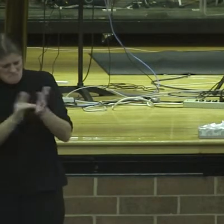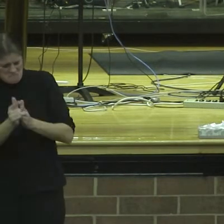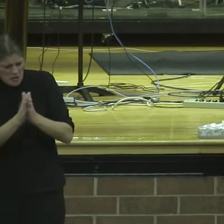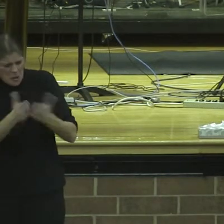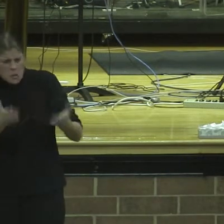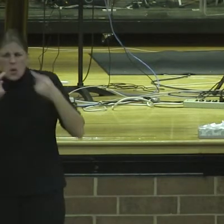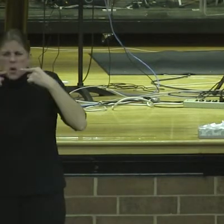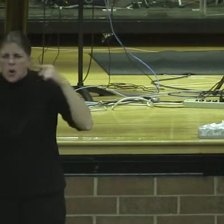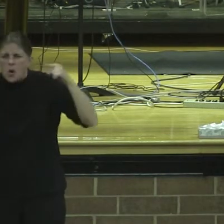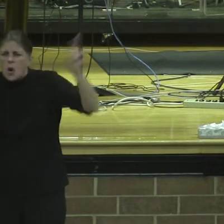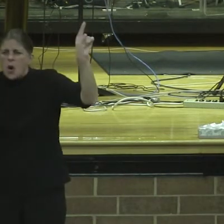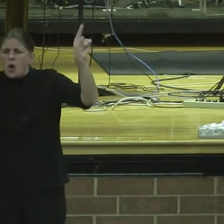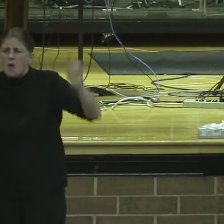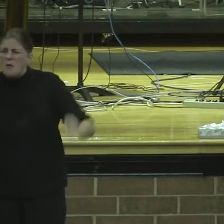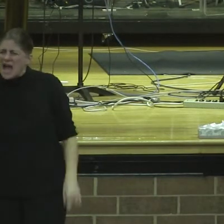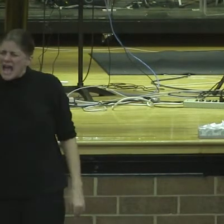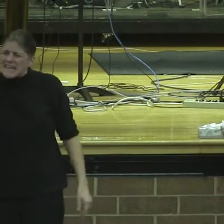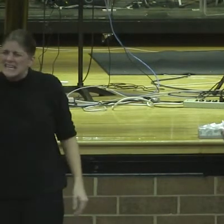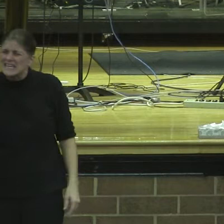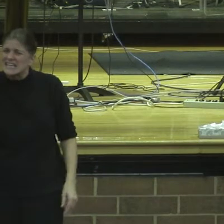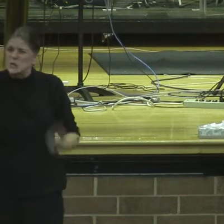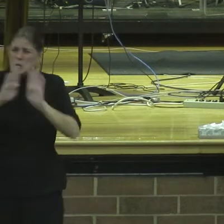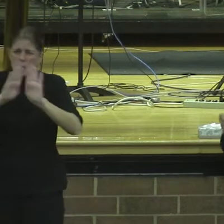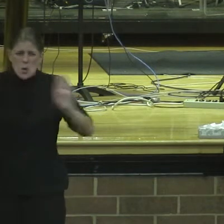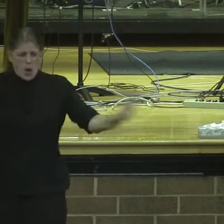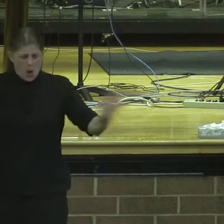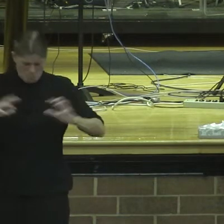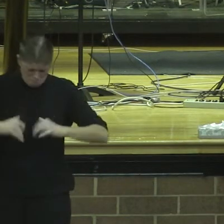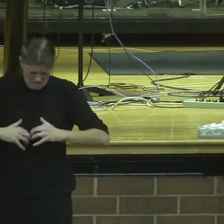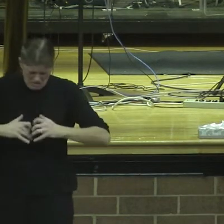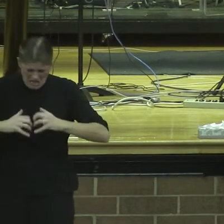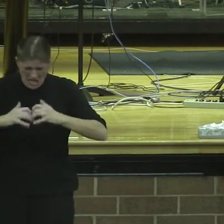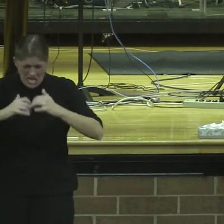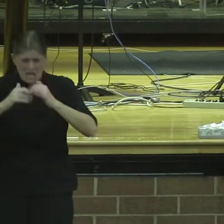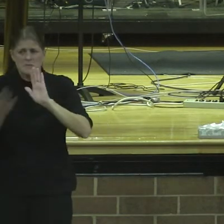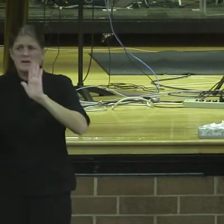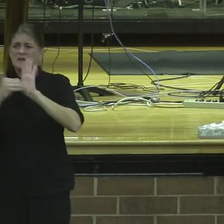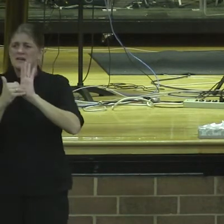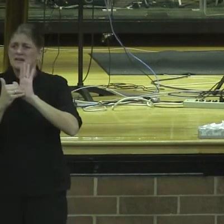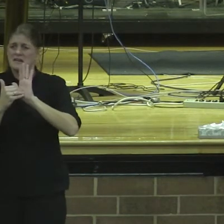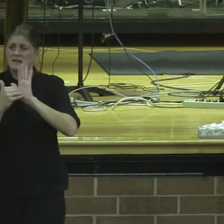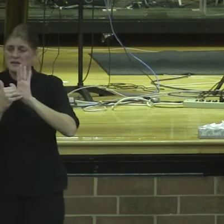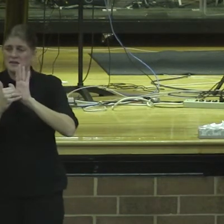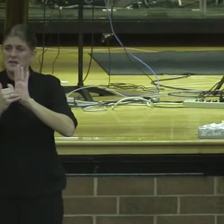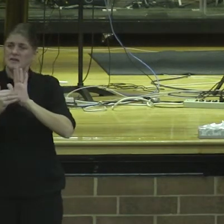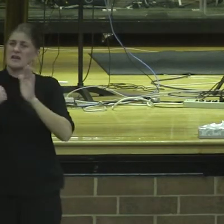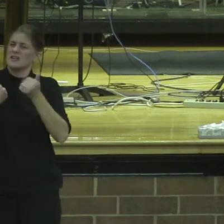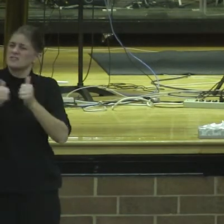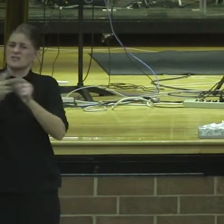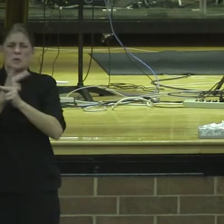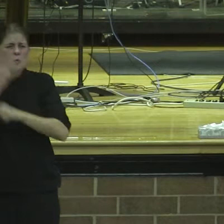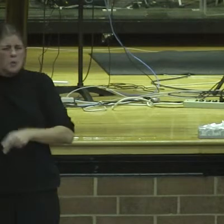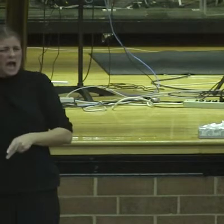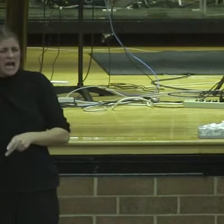amazing. He did the insurmountable by building the walls of Jerusalem. And I was trying to find out how.